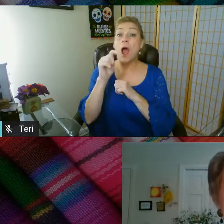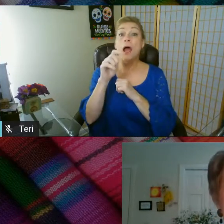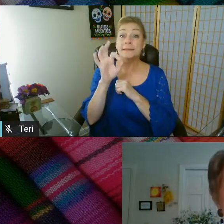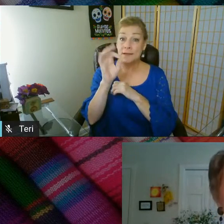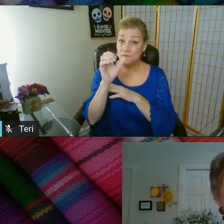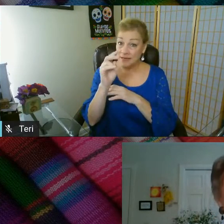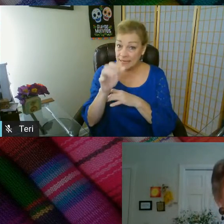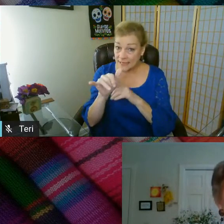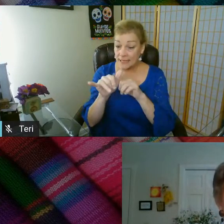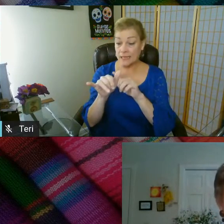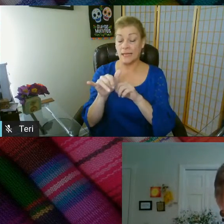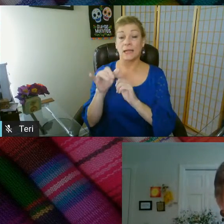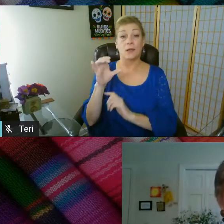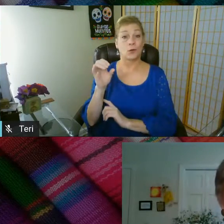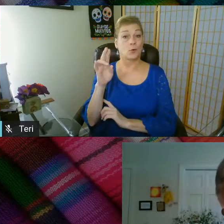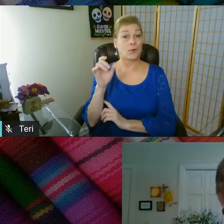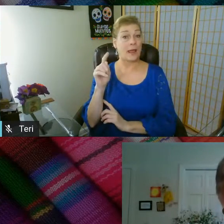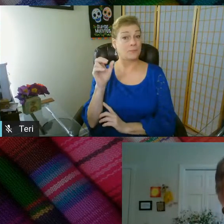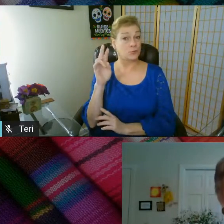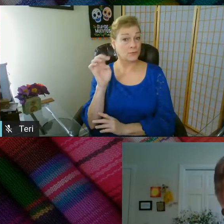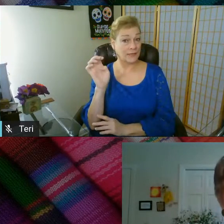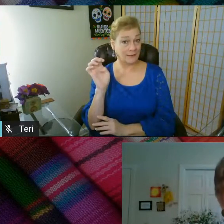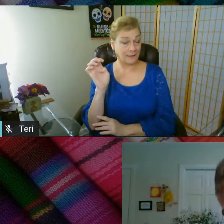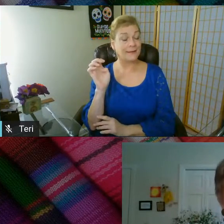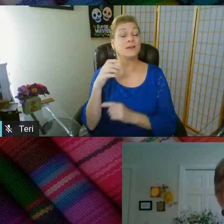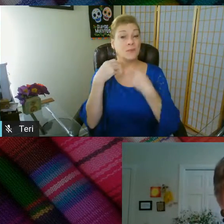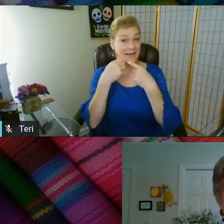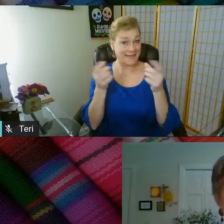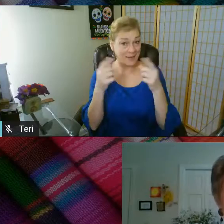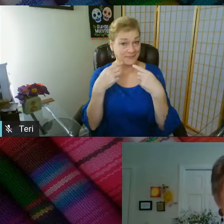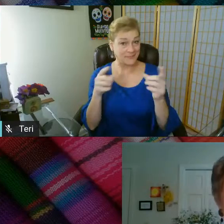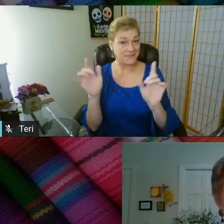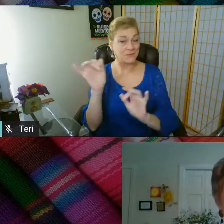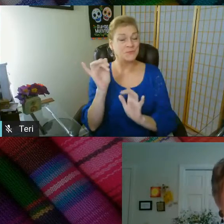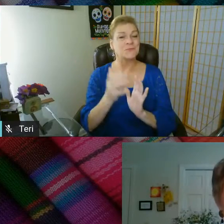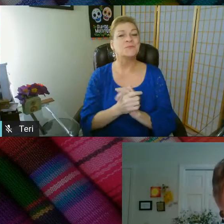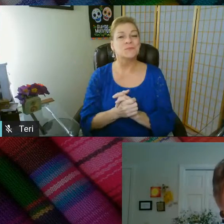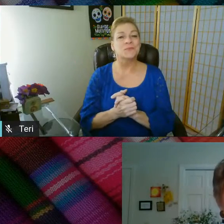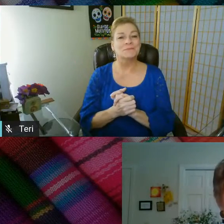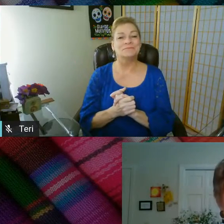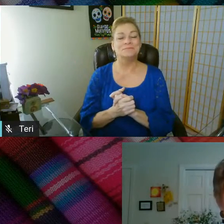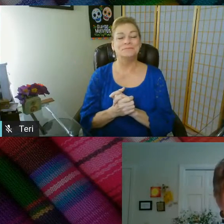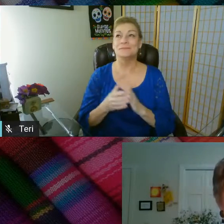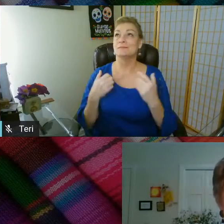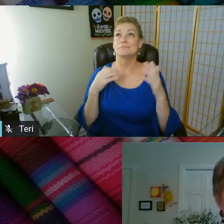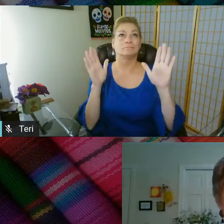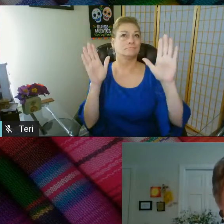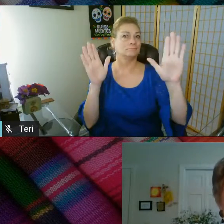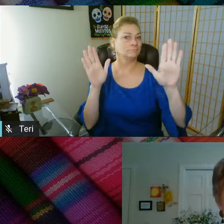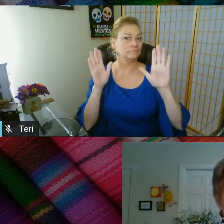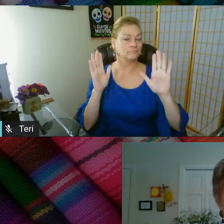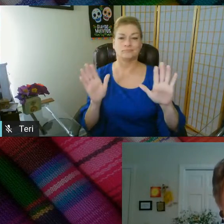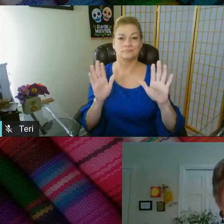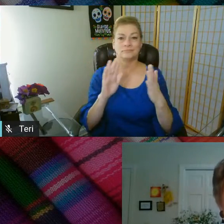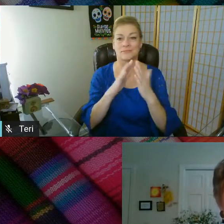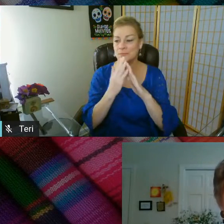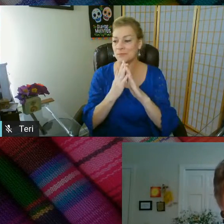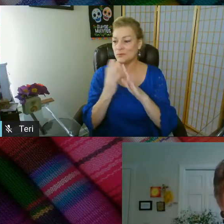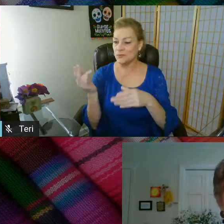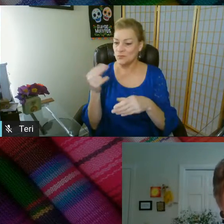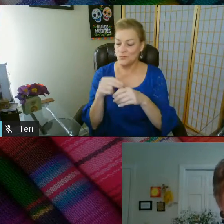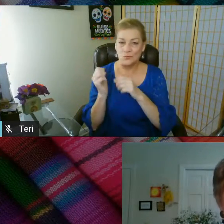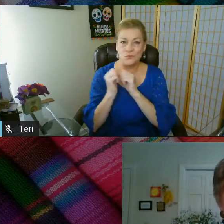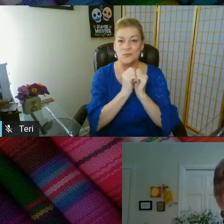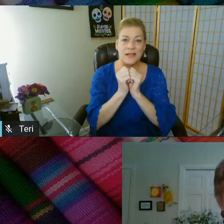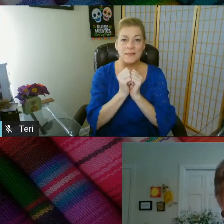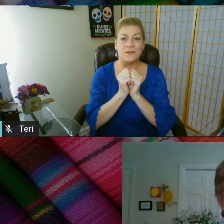Tiffany Crabtree doing our announcements for us. So we have just a wonderful community joining together to bring this service